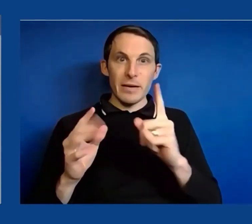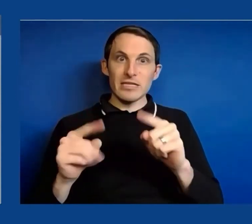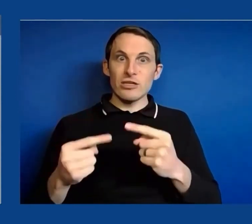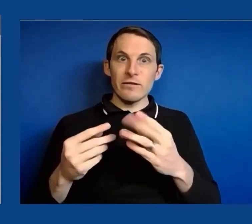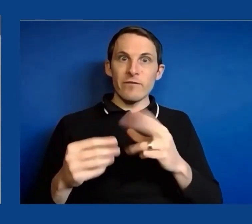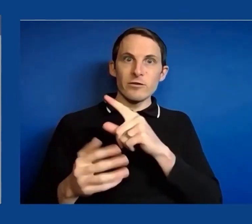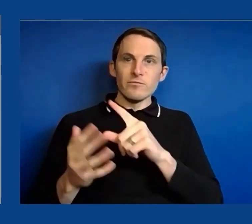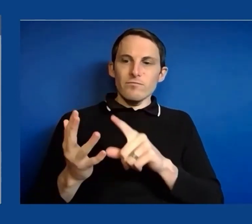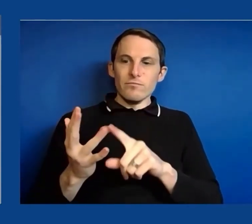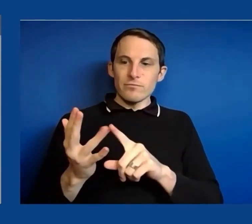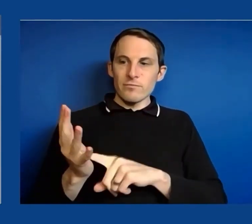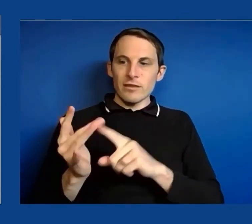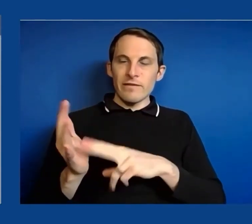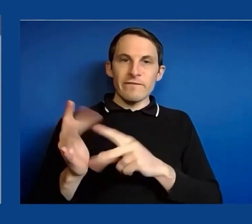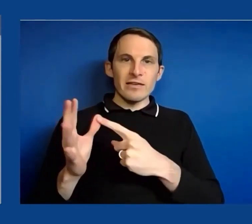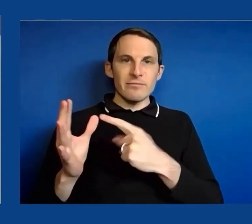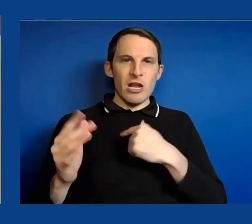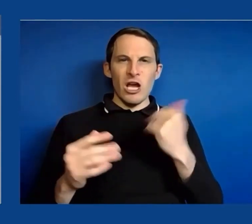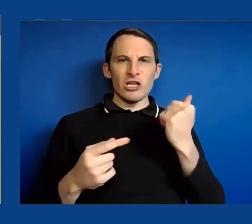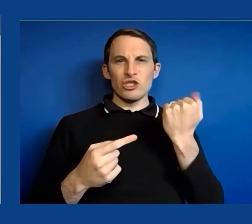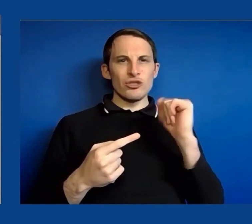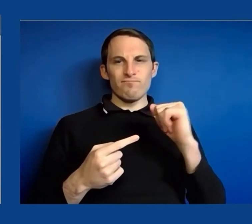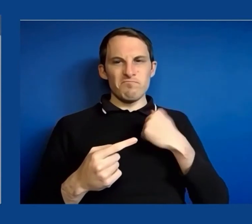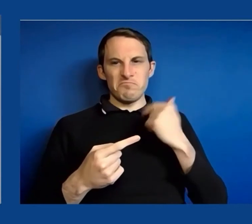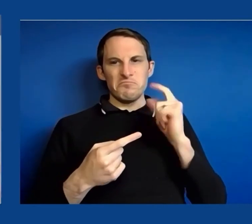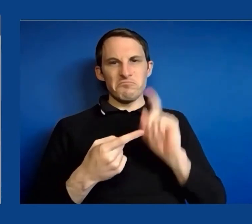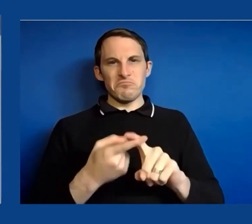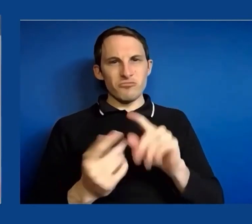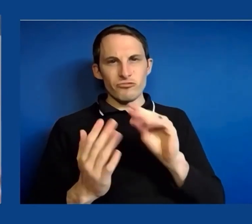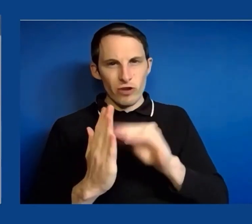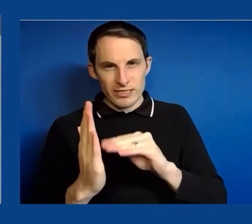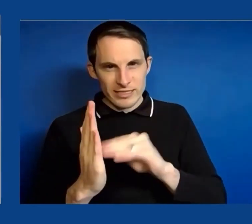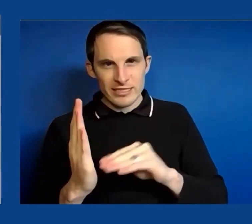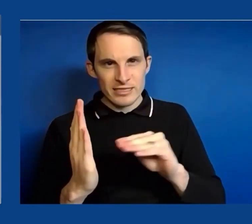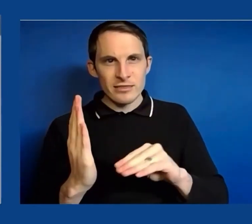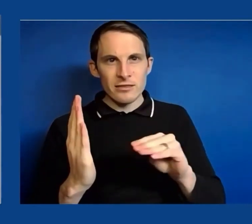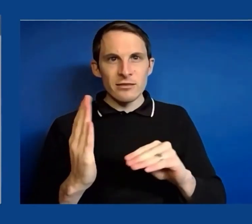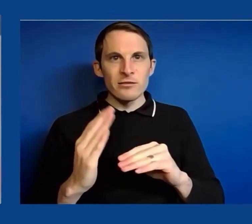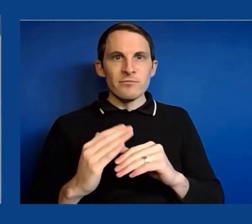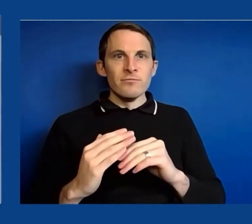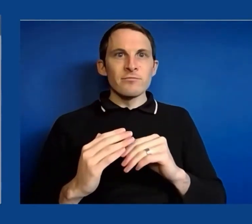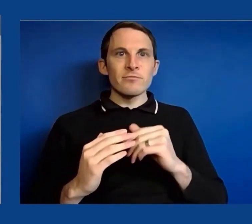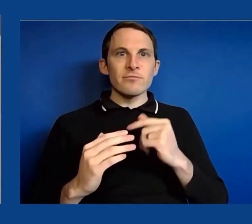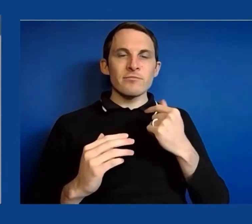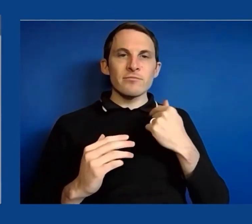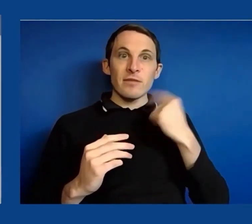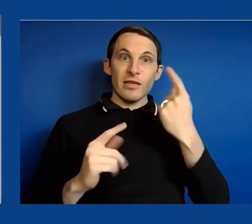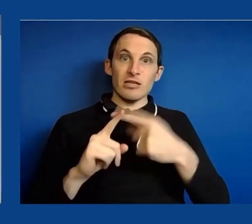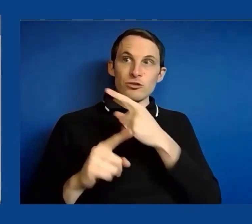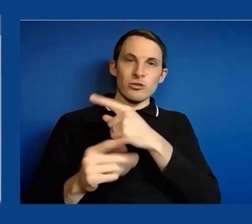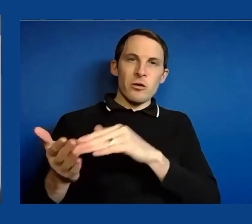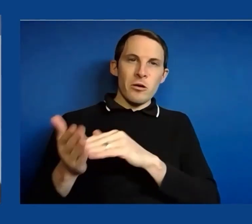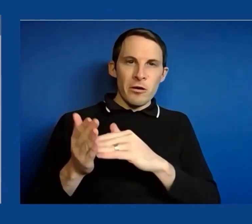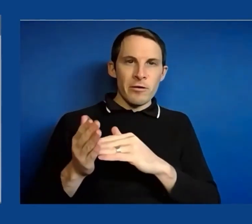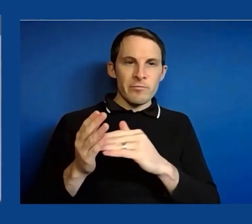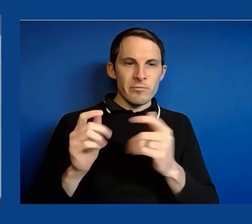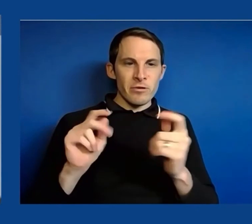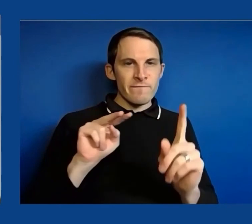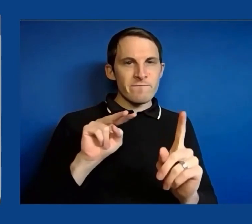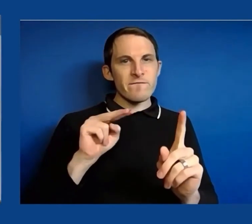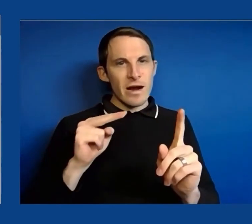kept writing. I just kept writing and helping me frame it in a way